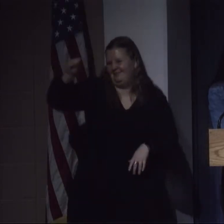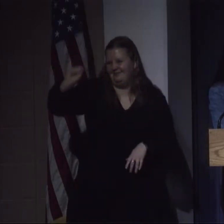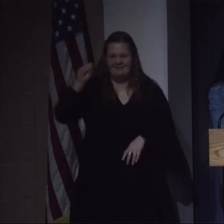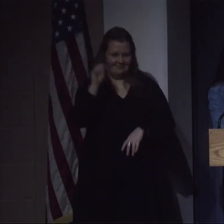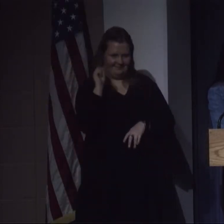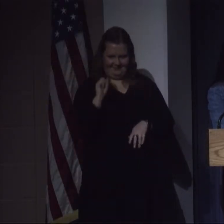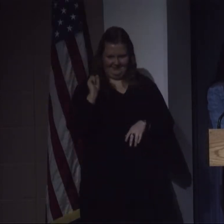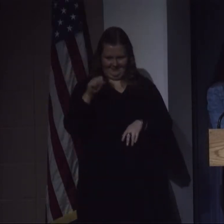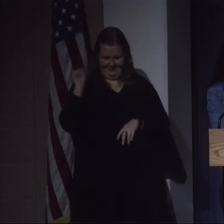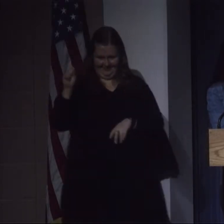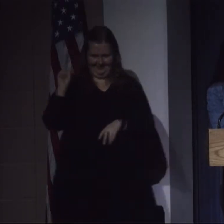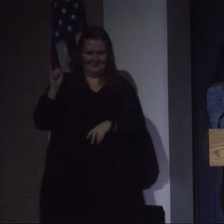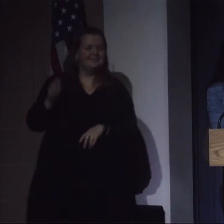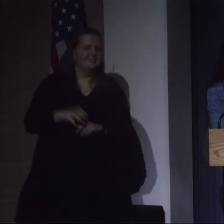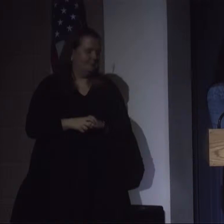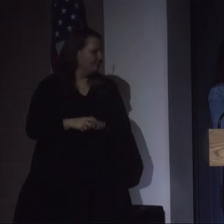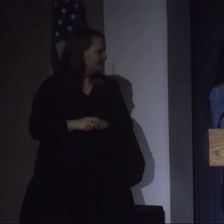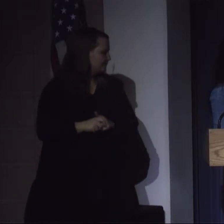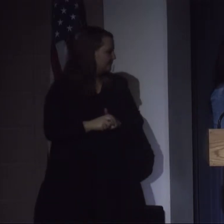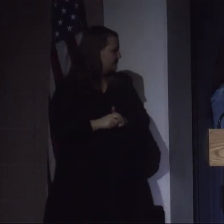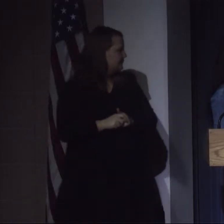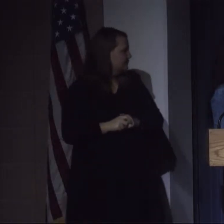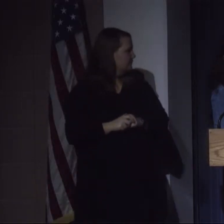Brenner, he's next.